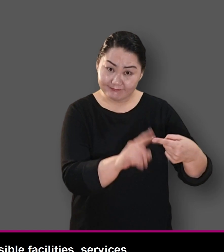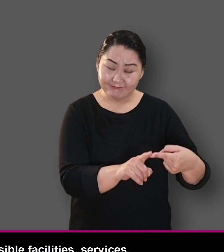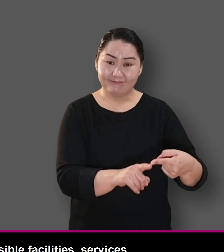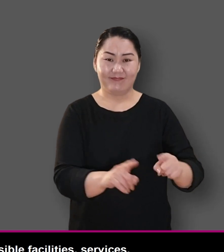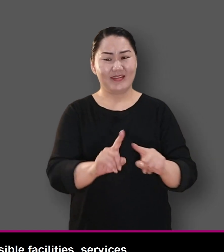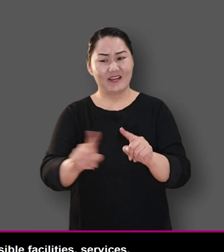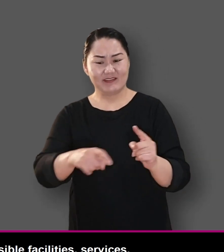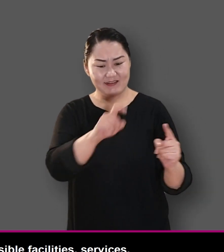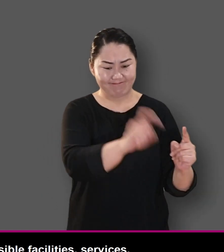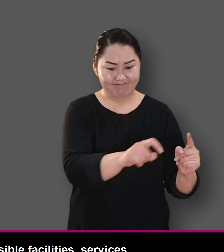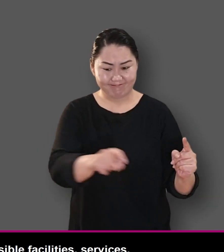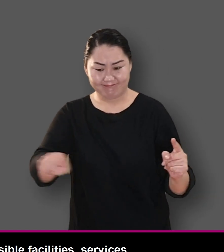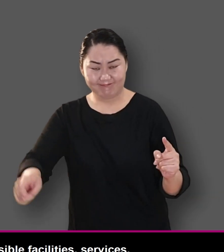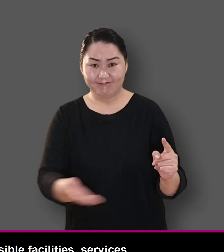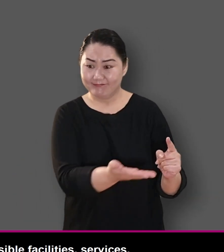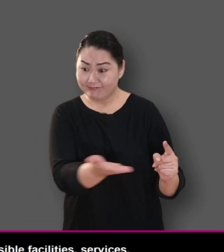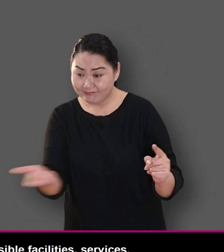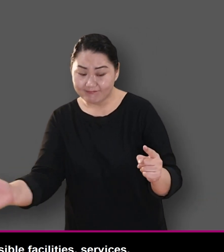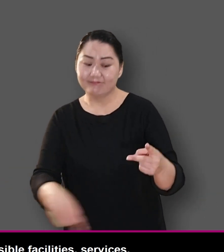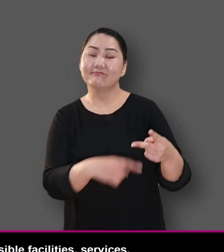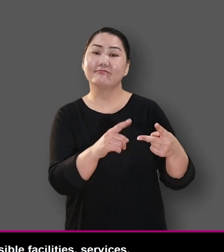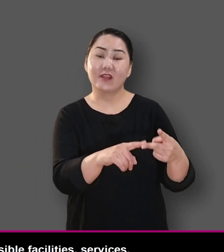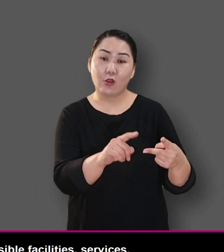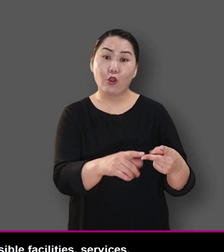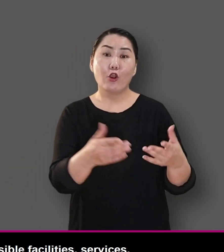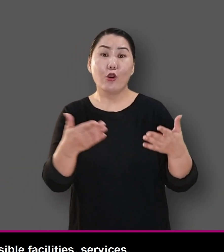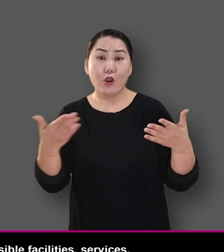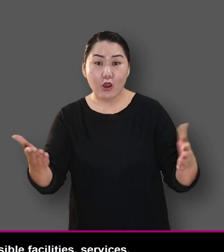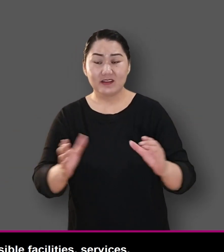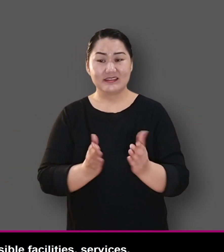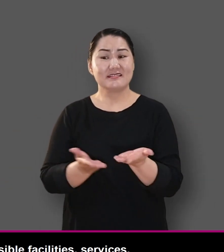as well as inaccessible facilities, services,